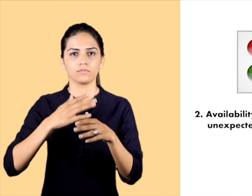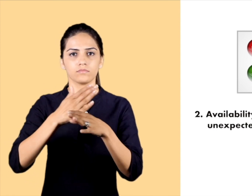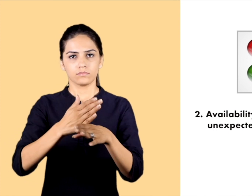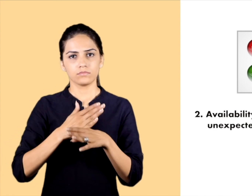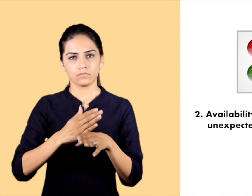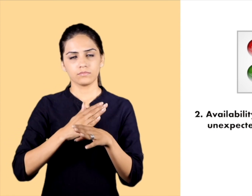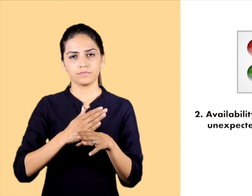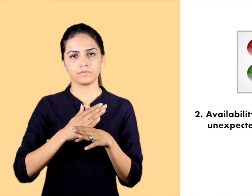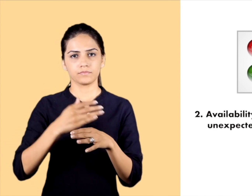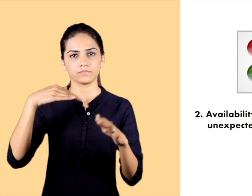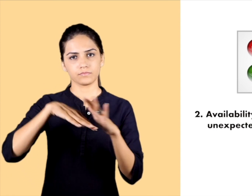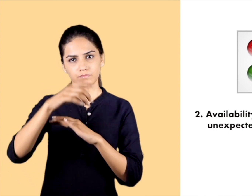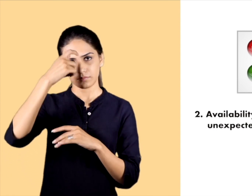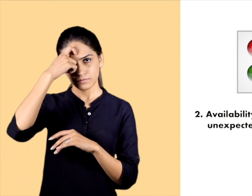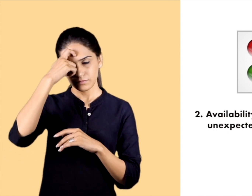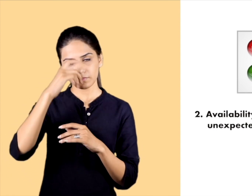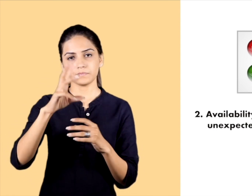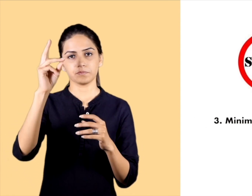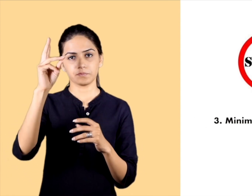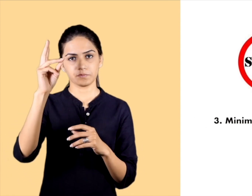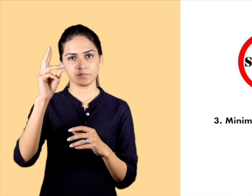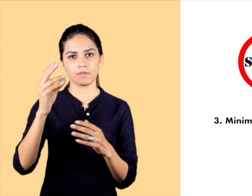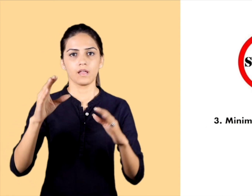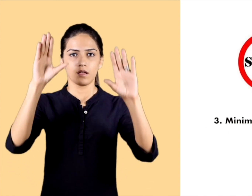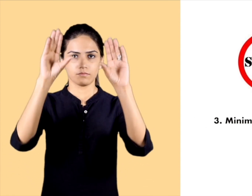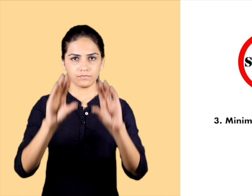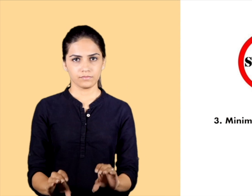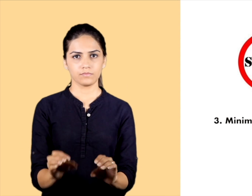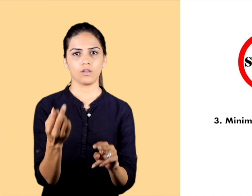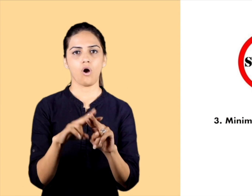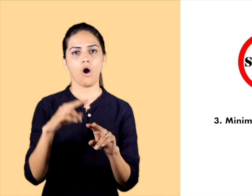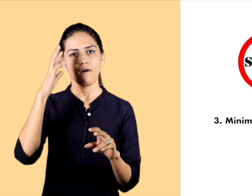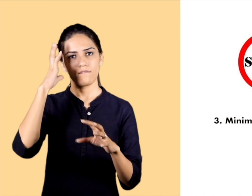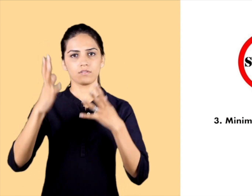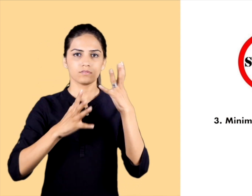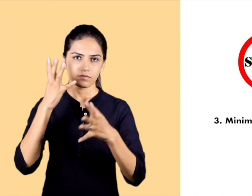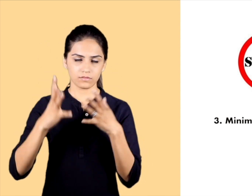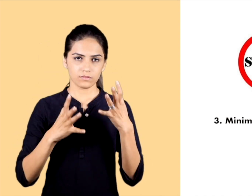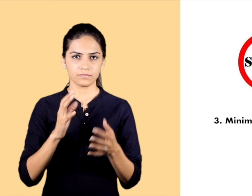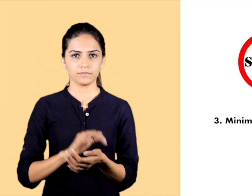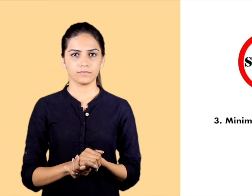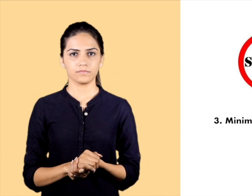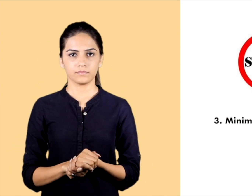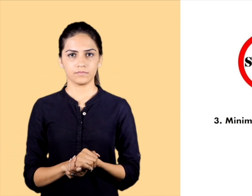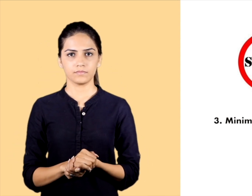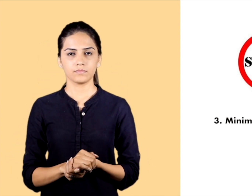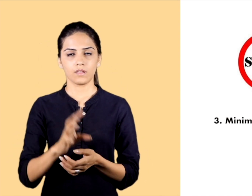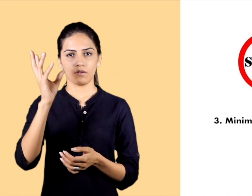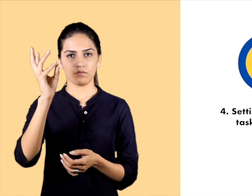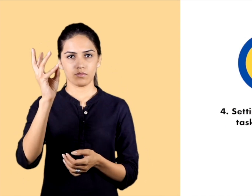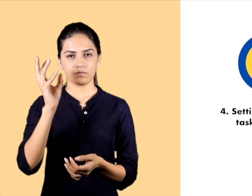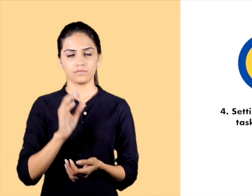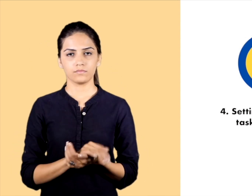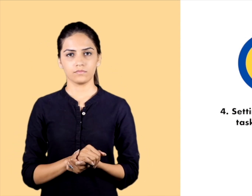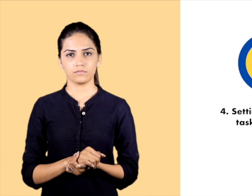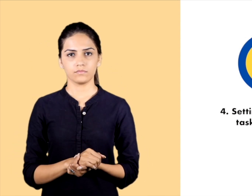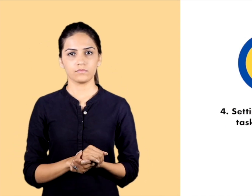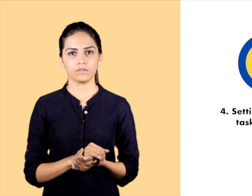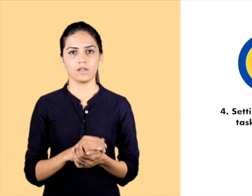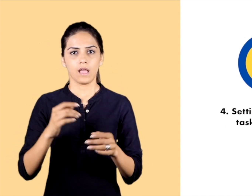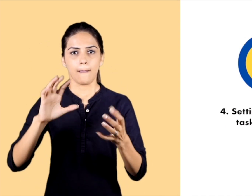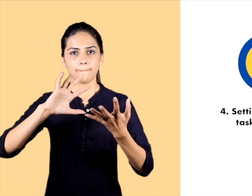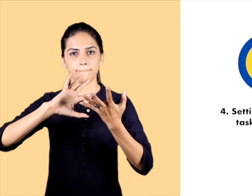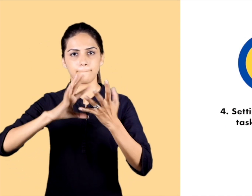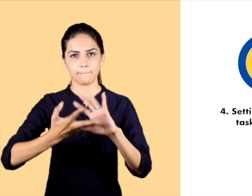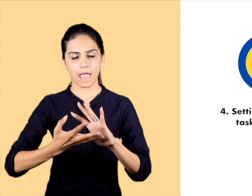to handle unexpected circumstances. Number 3, minimization of stress. Number 4, setting of realistic tasks